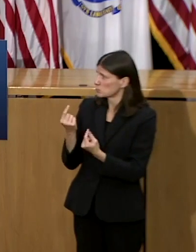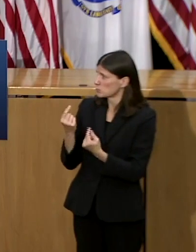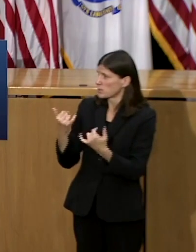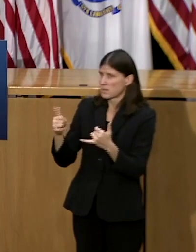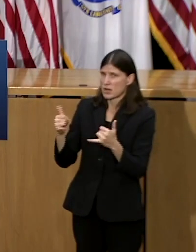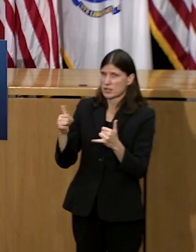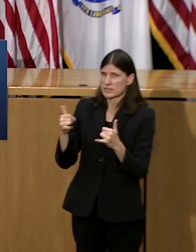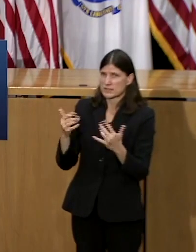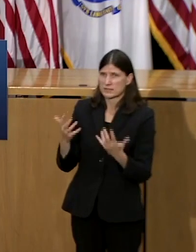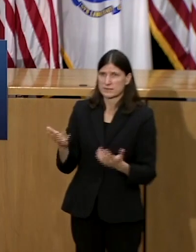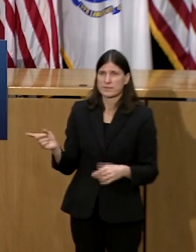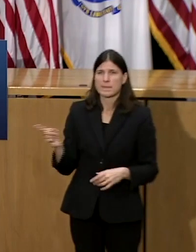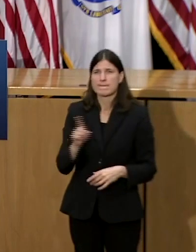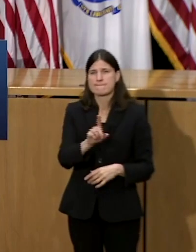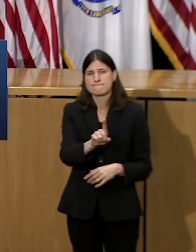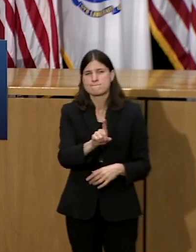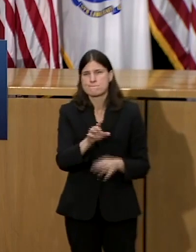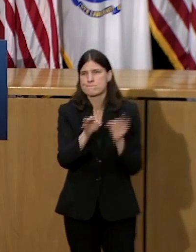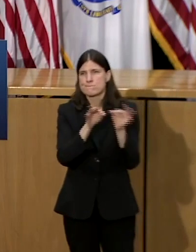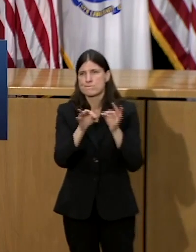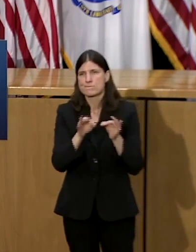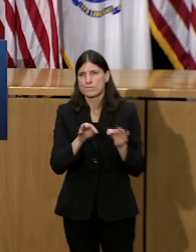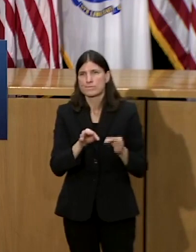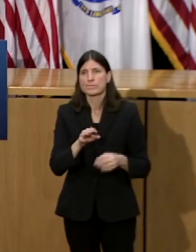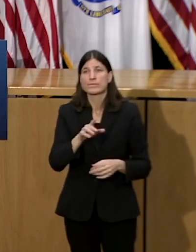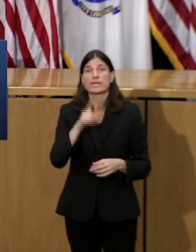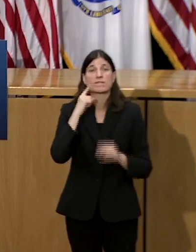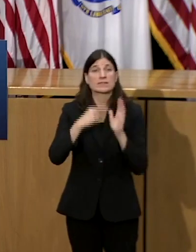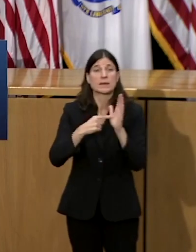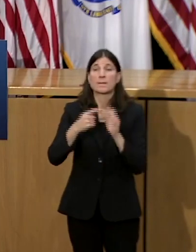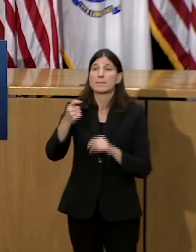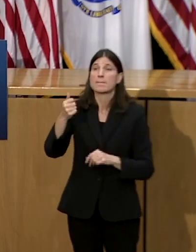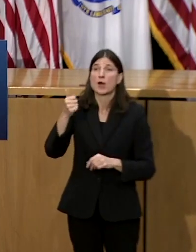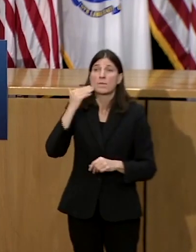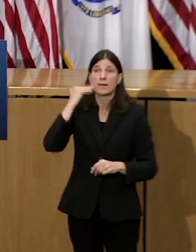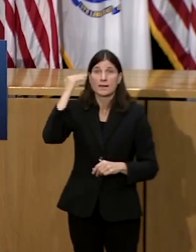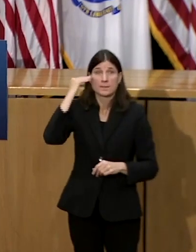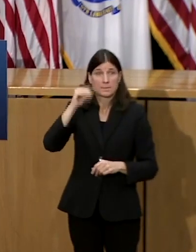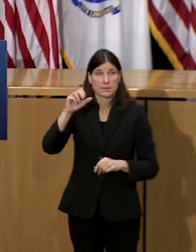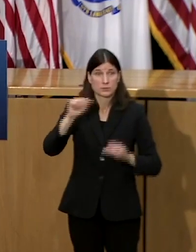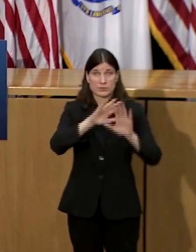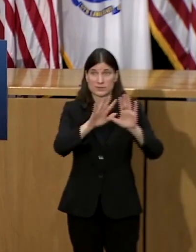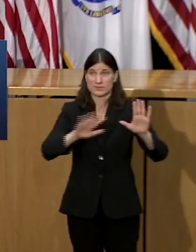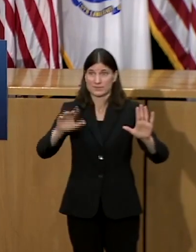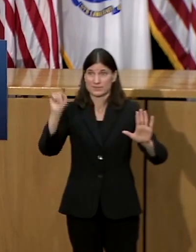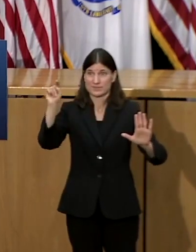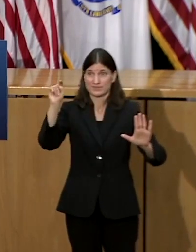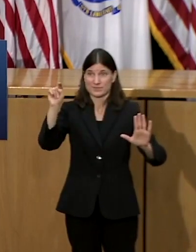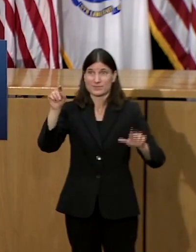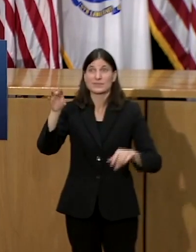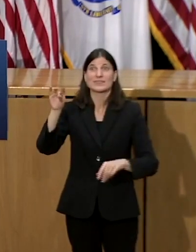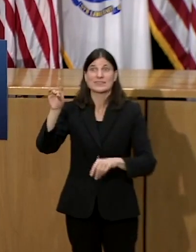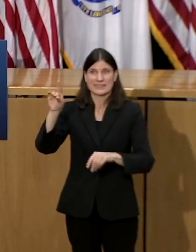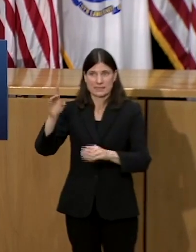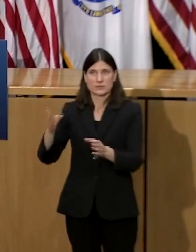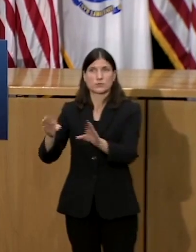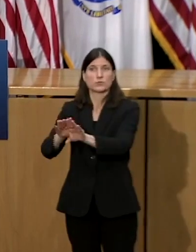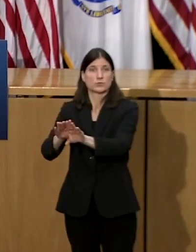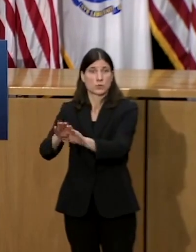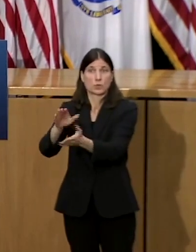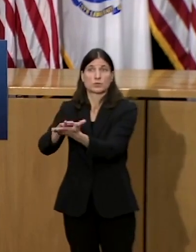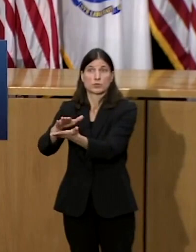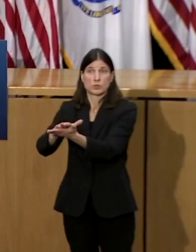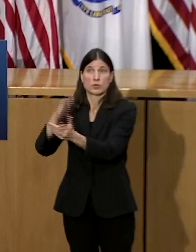one of the communities that shut down for 2 weeks, mostly because they had no idea who was actually at the party and no idea who might